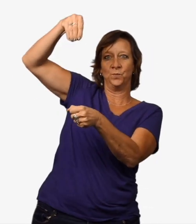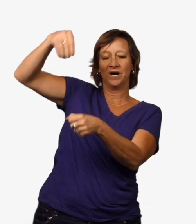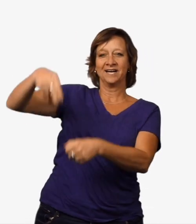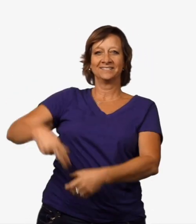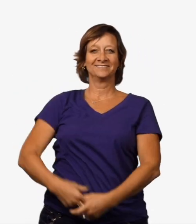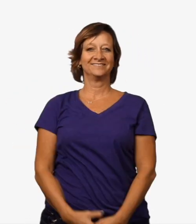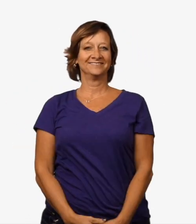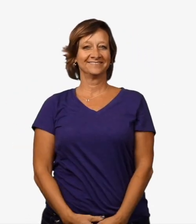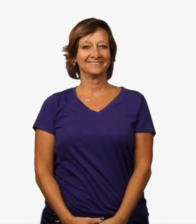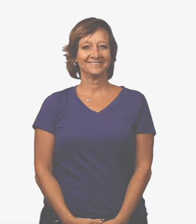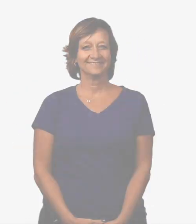swirl.